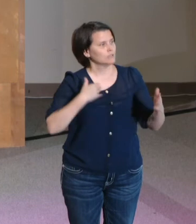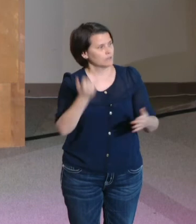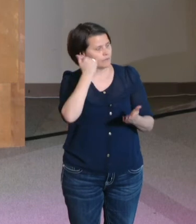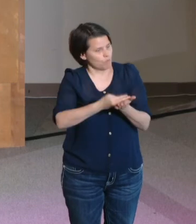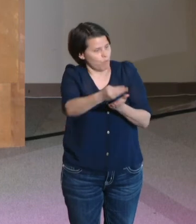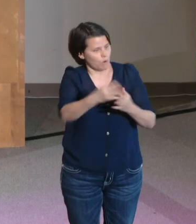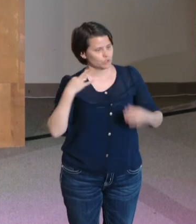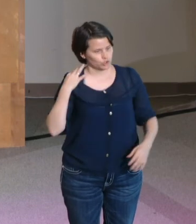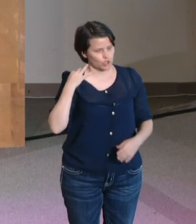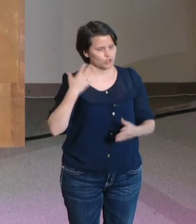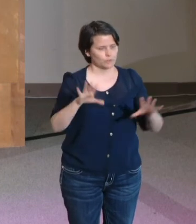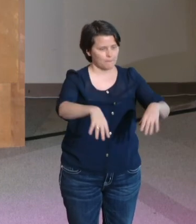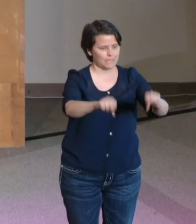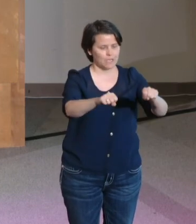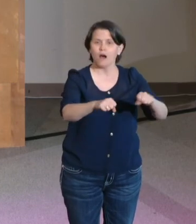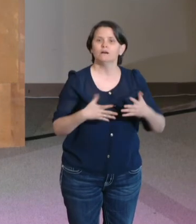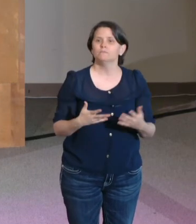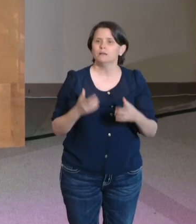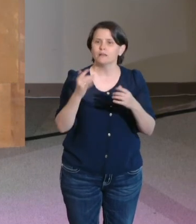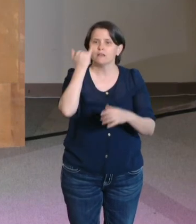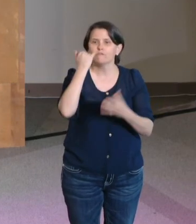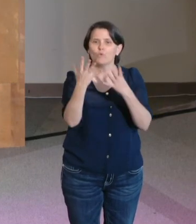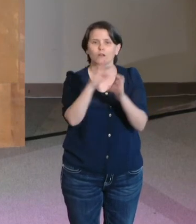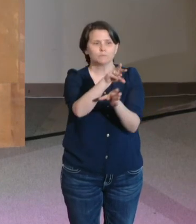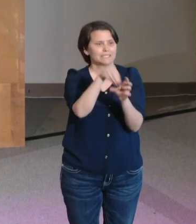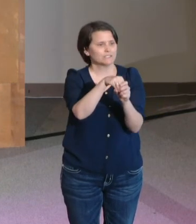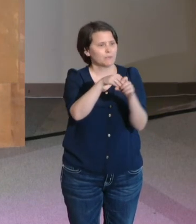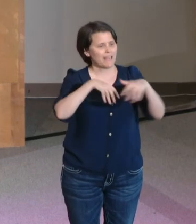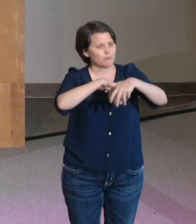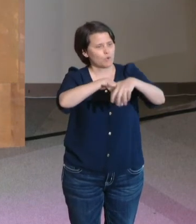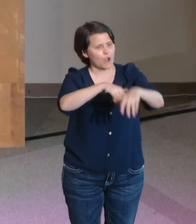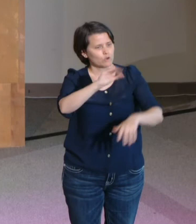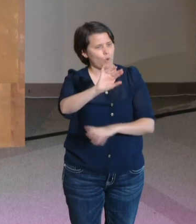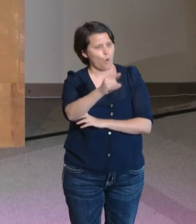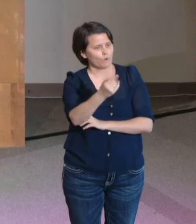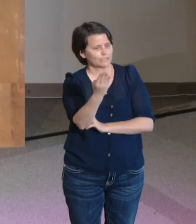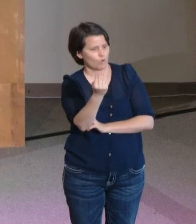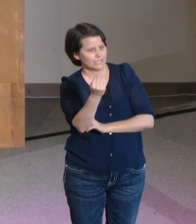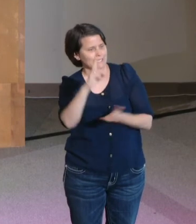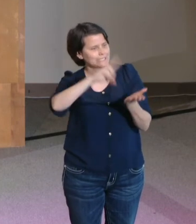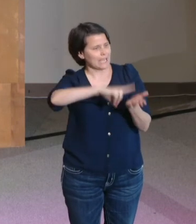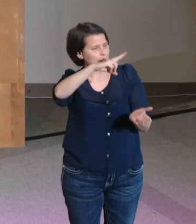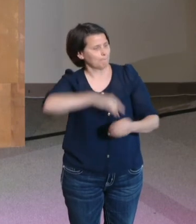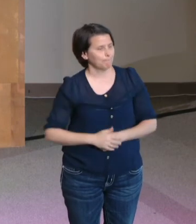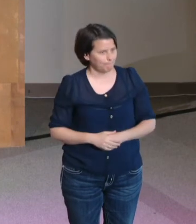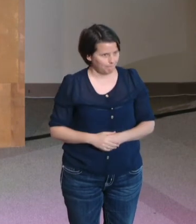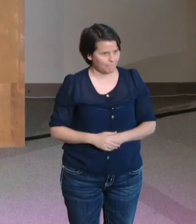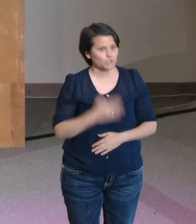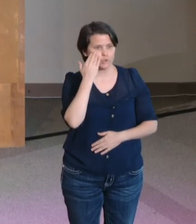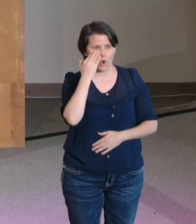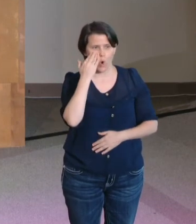in, so you can pick them up. And if you want to participate in that parade, August 14th, sign up. So you know I'm going to be